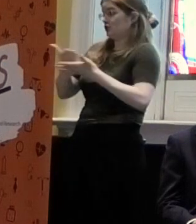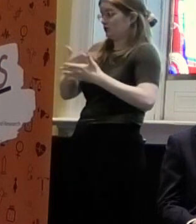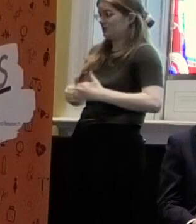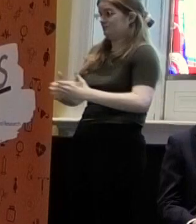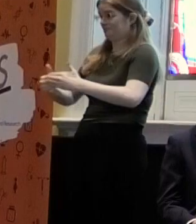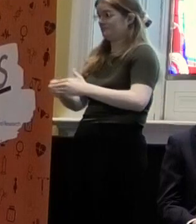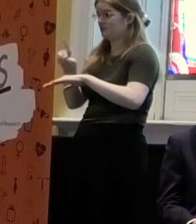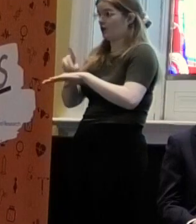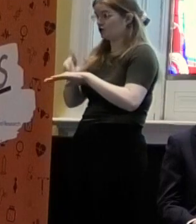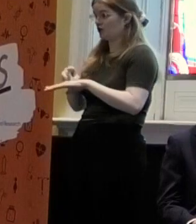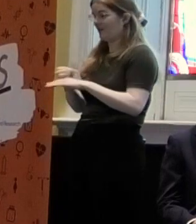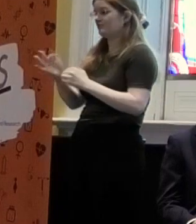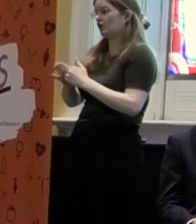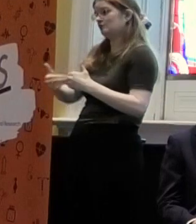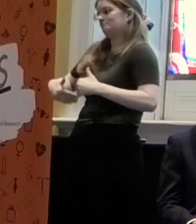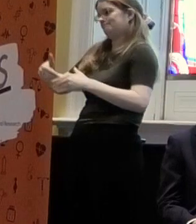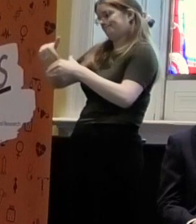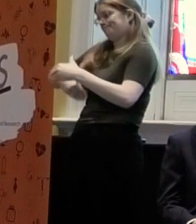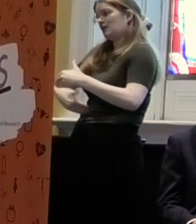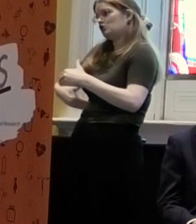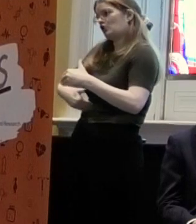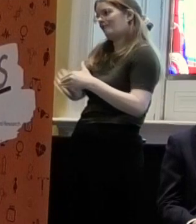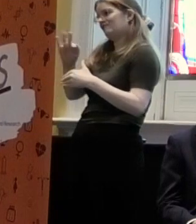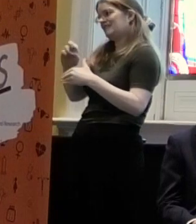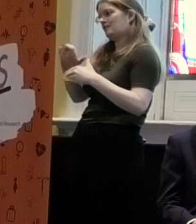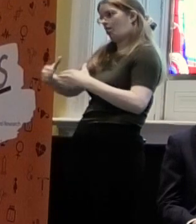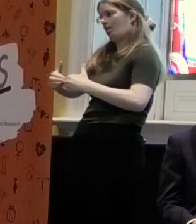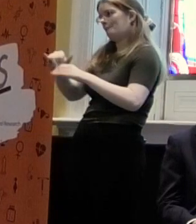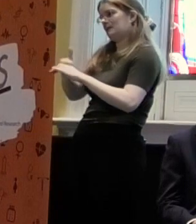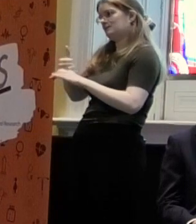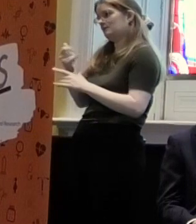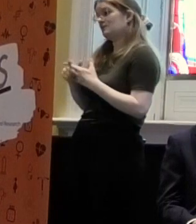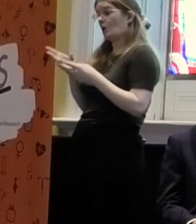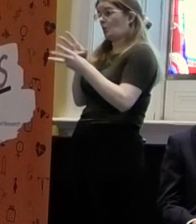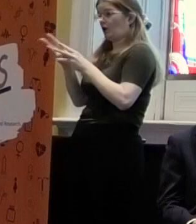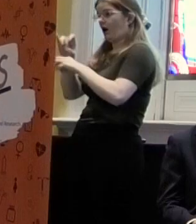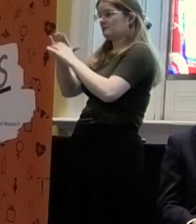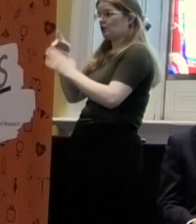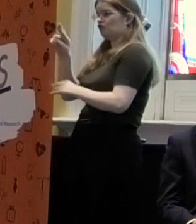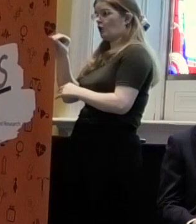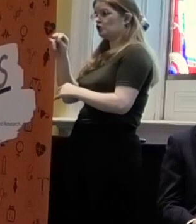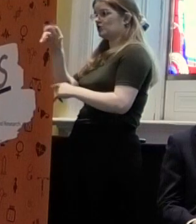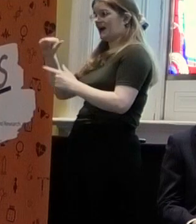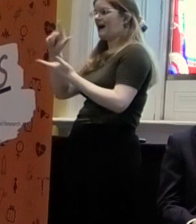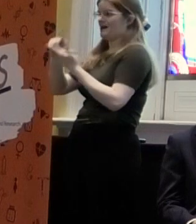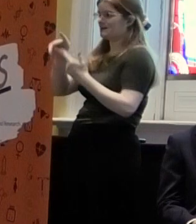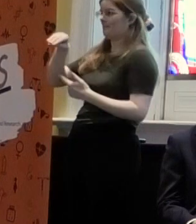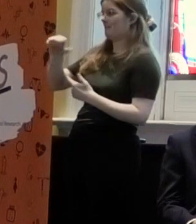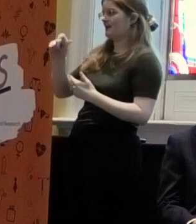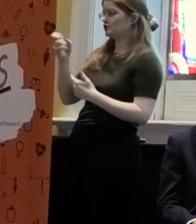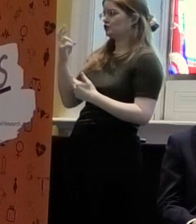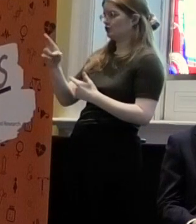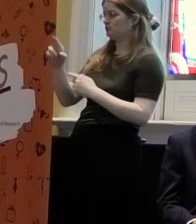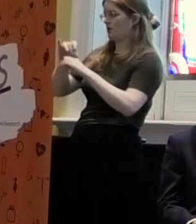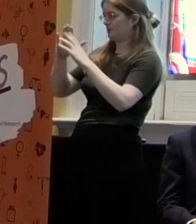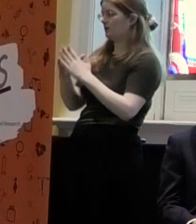and maternal-fetal medicine specialist, and I work in the Rotunda, and also I have some sessions in the Mater Hospital. So the vast majority